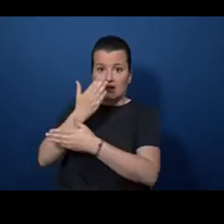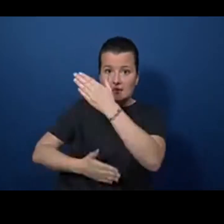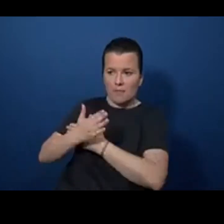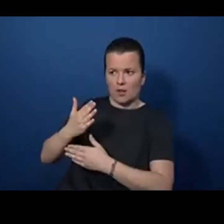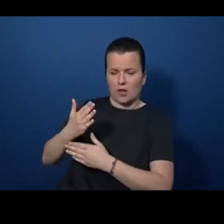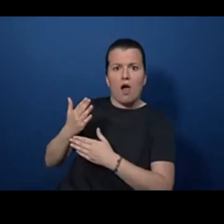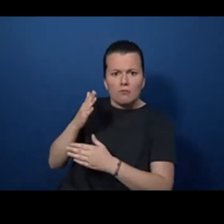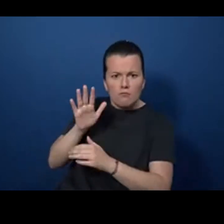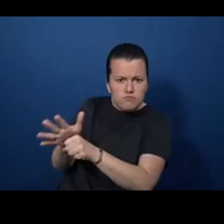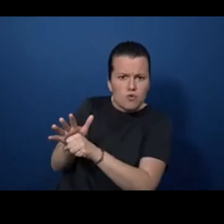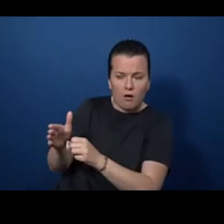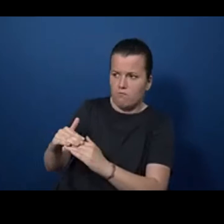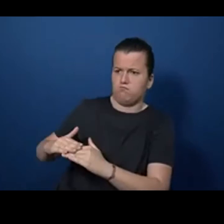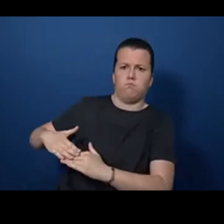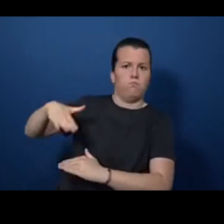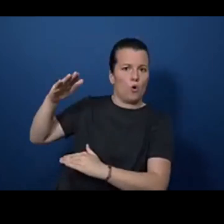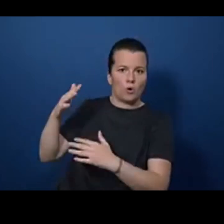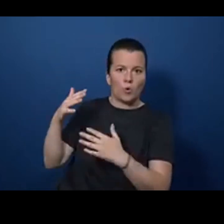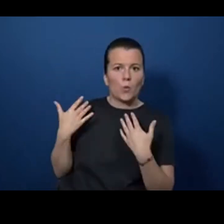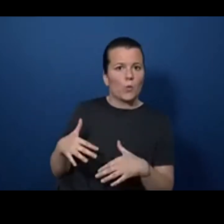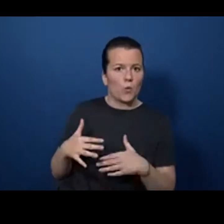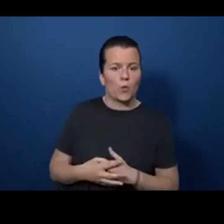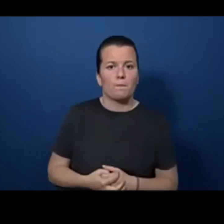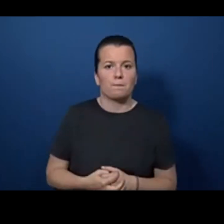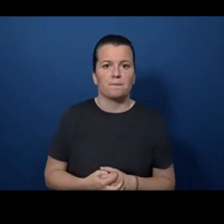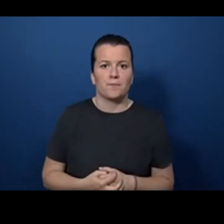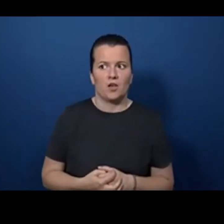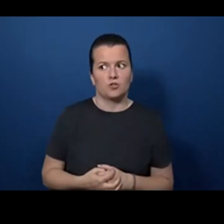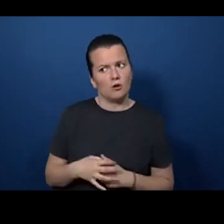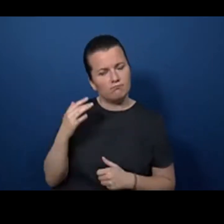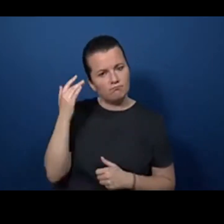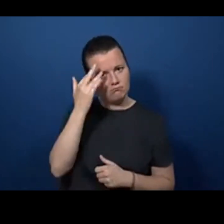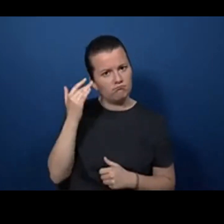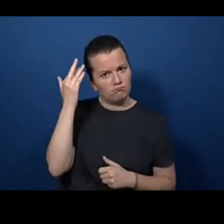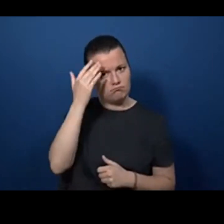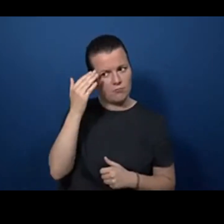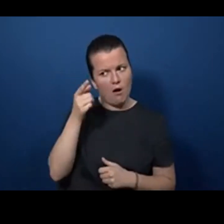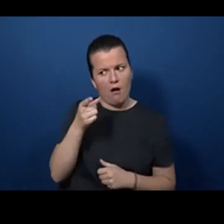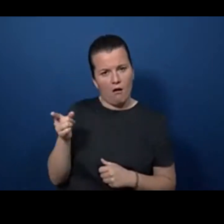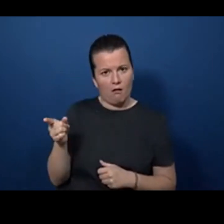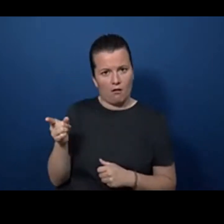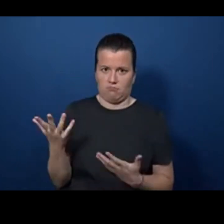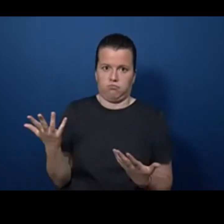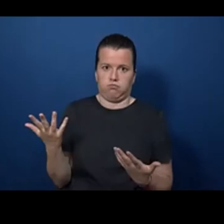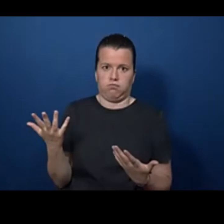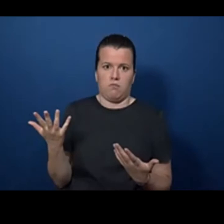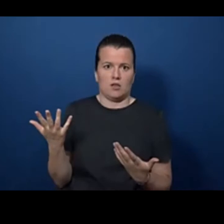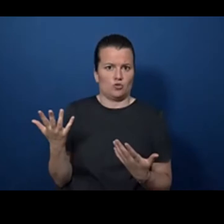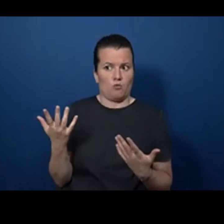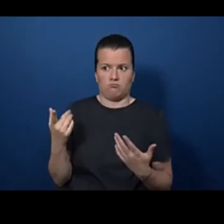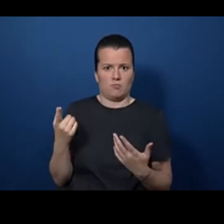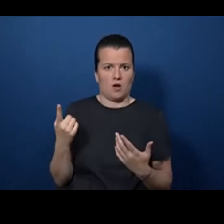So when we're in this context, it seems to me enormously relevant, the research that we've